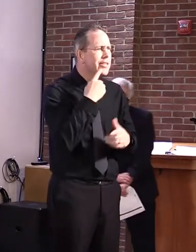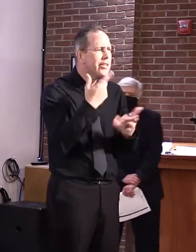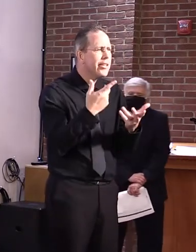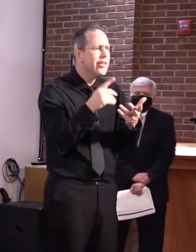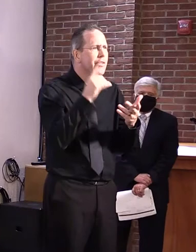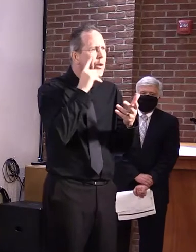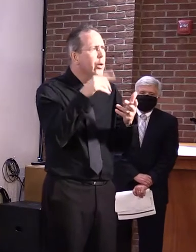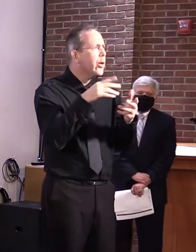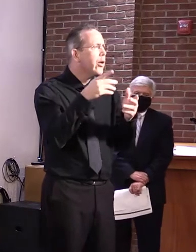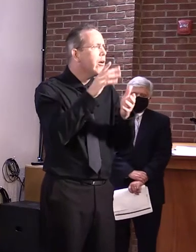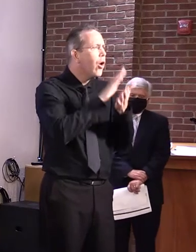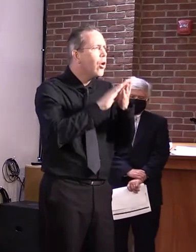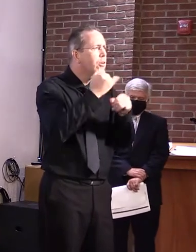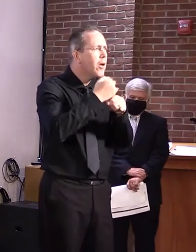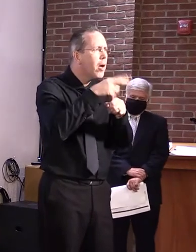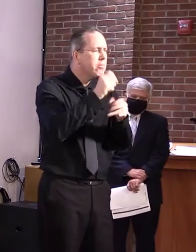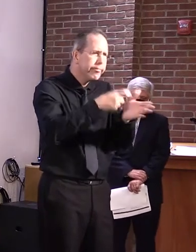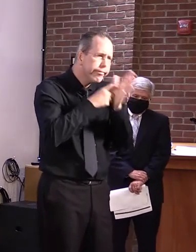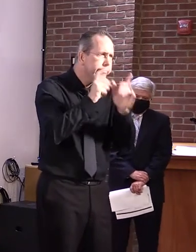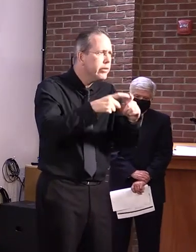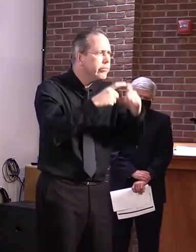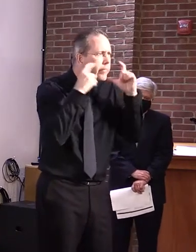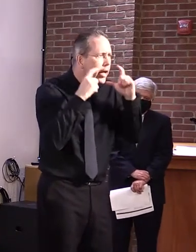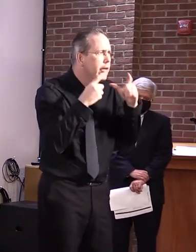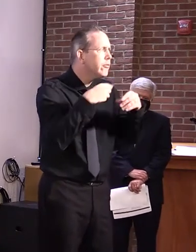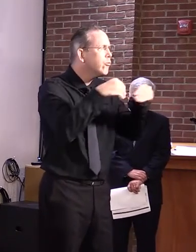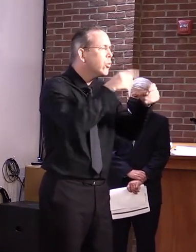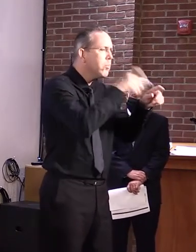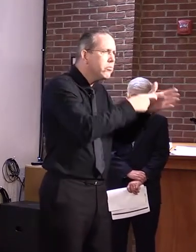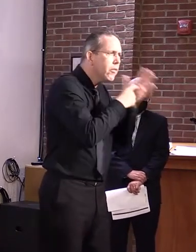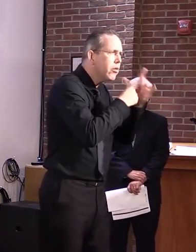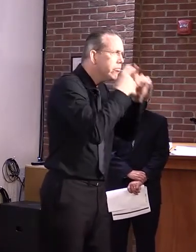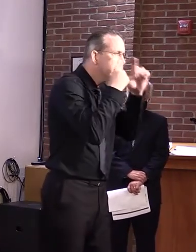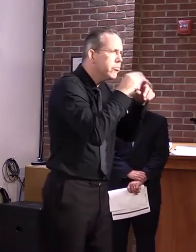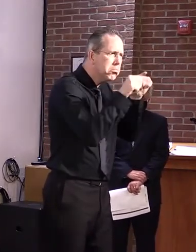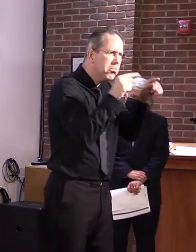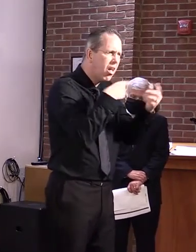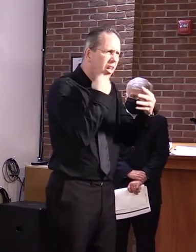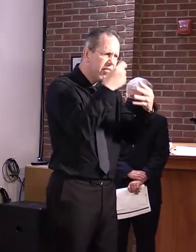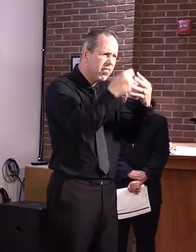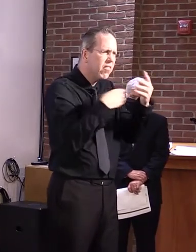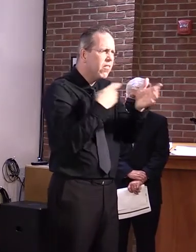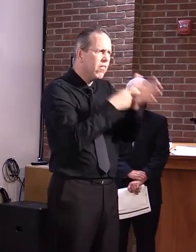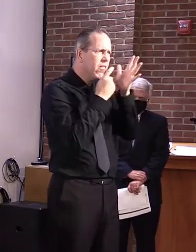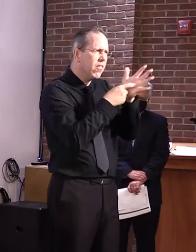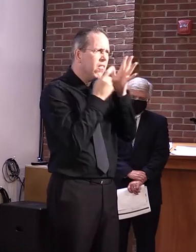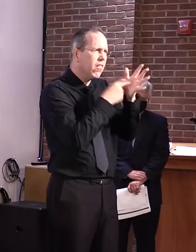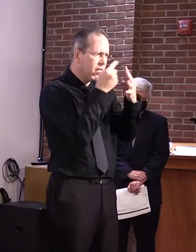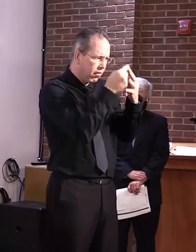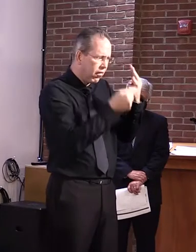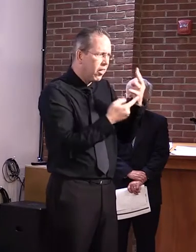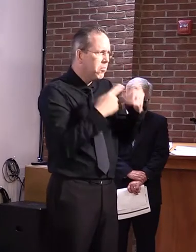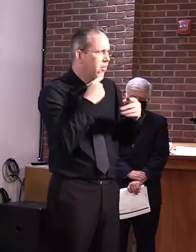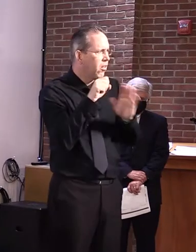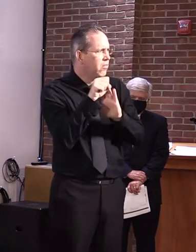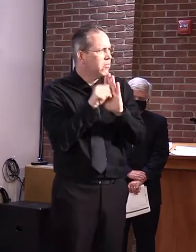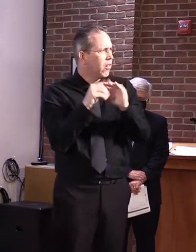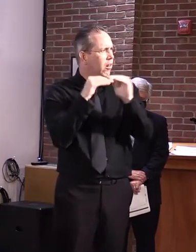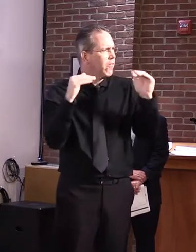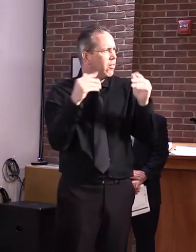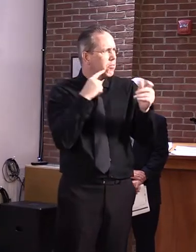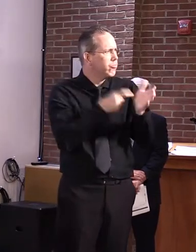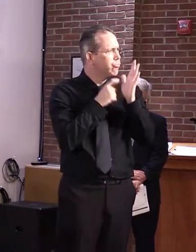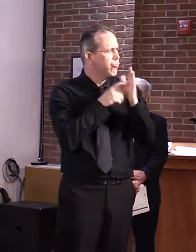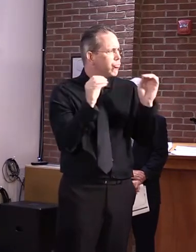masks. I think you said a couple weeks ago there was a survey that showed it was 50-50 at